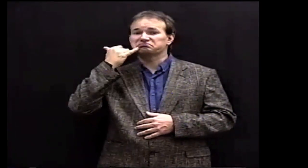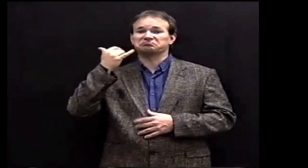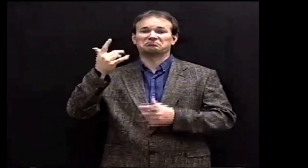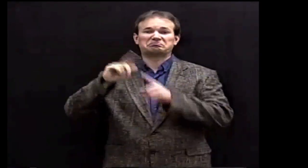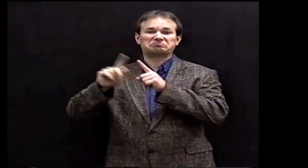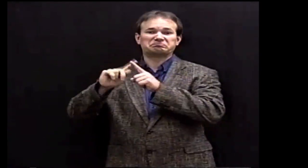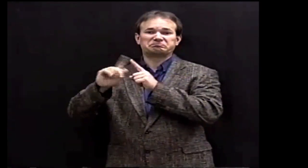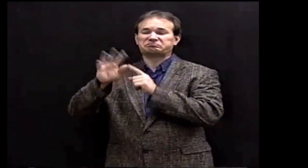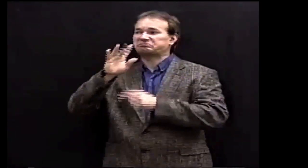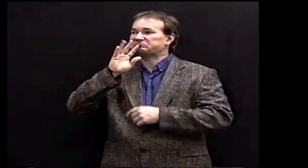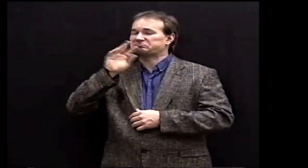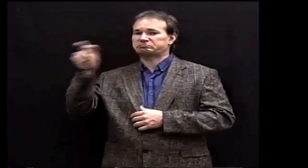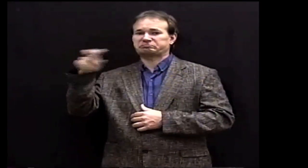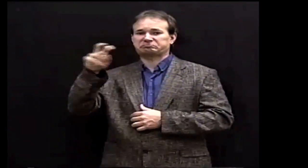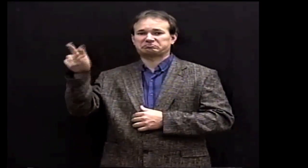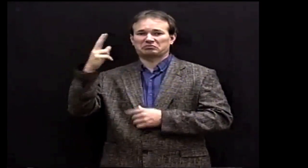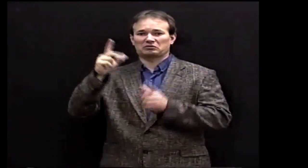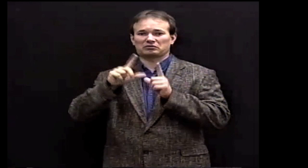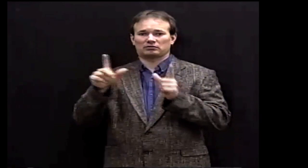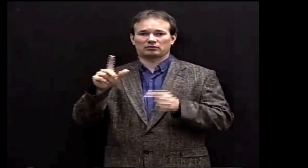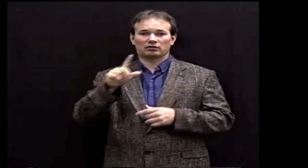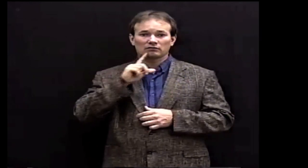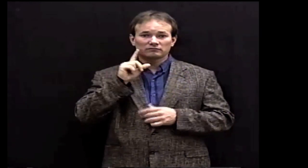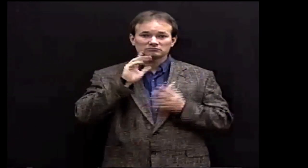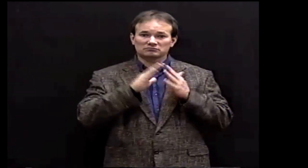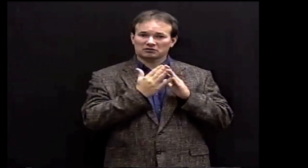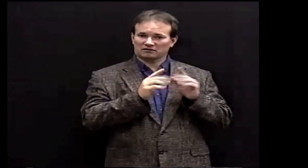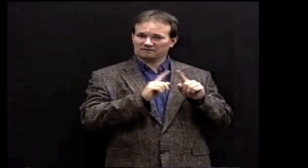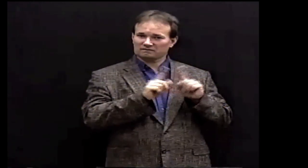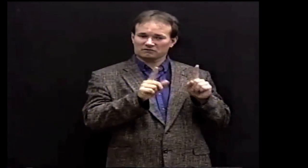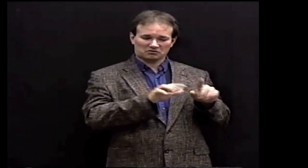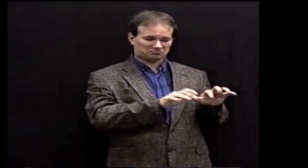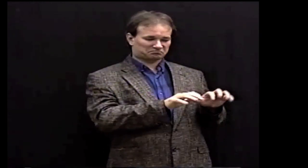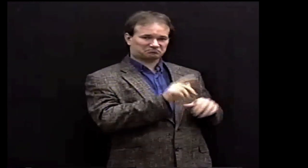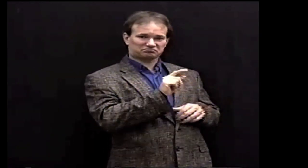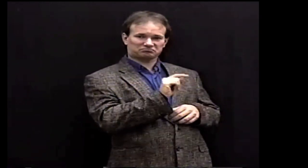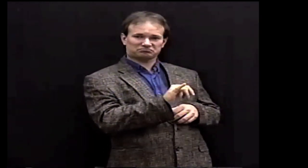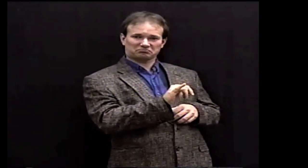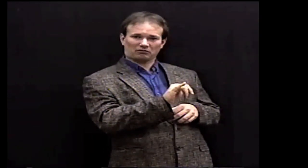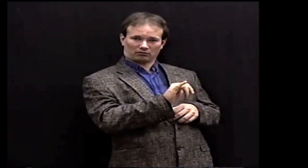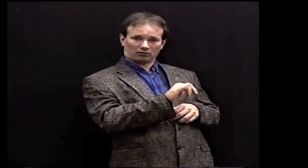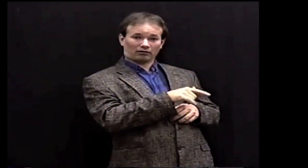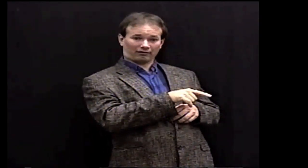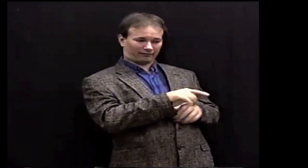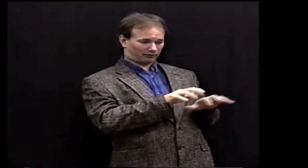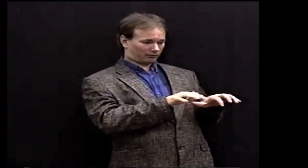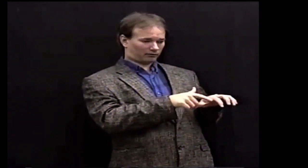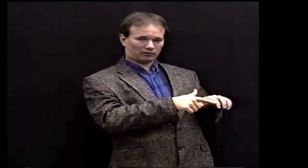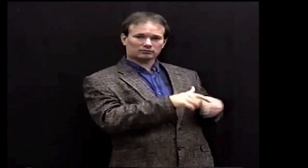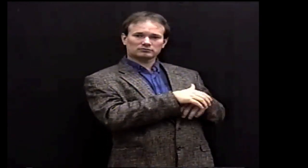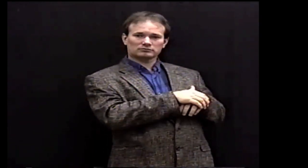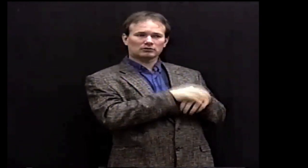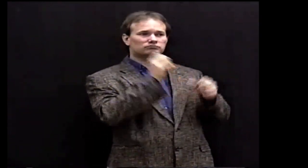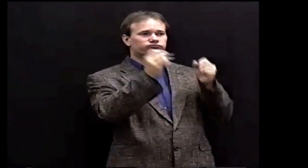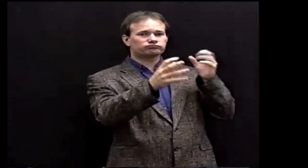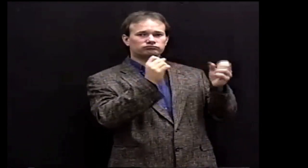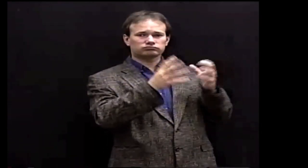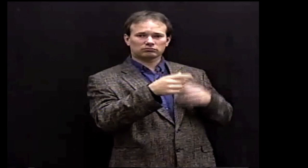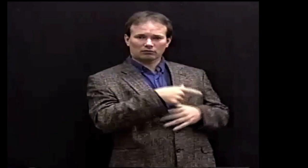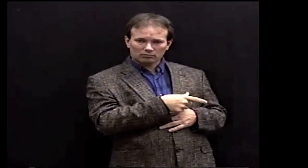After watching those video clips, you can see that both communities have different functions for their bilingualism. In the non-deaf world, you can switch between languages while